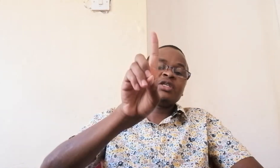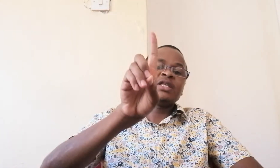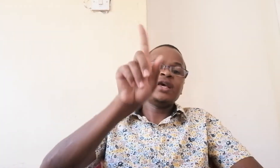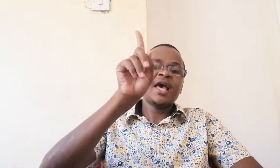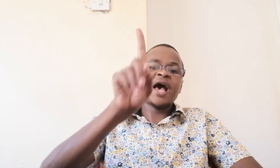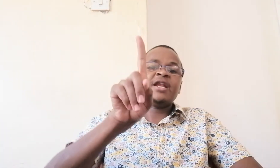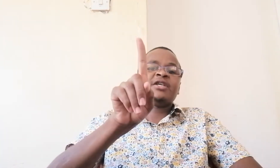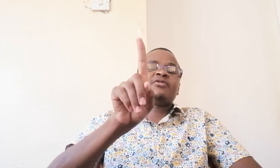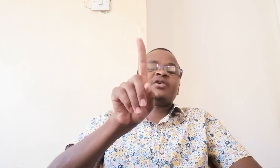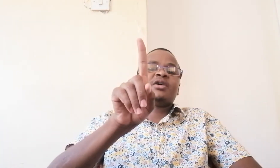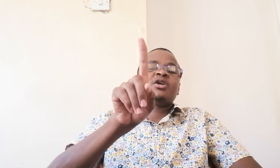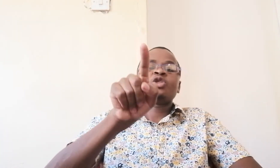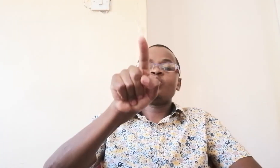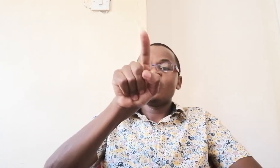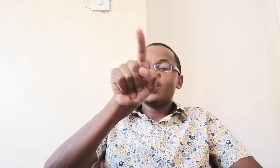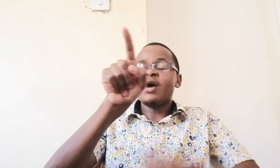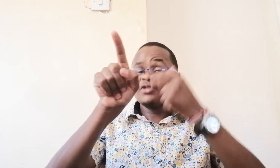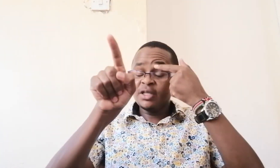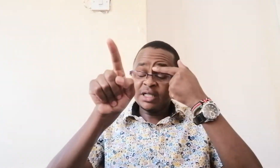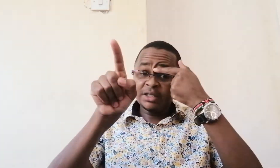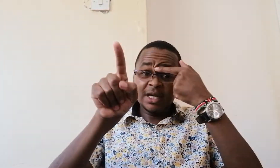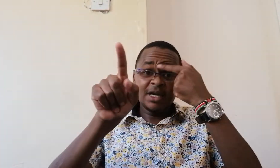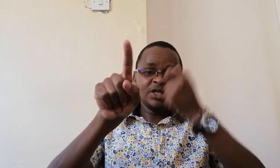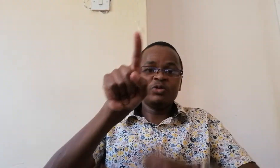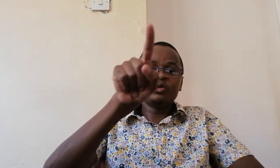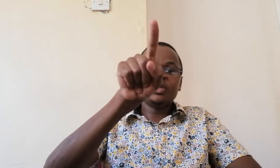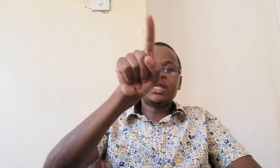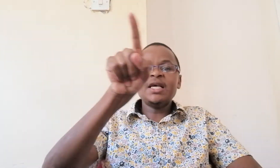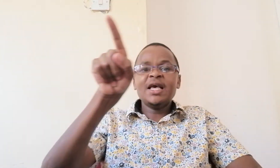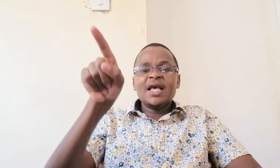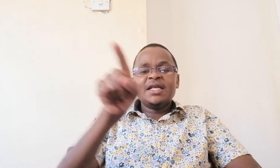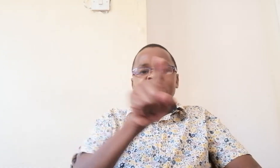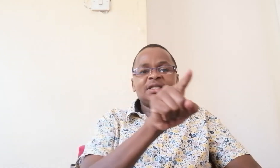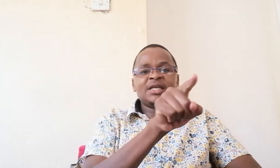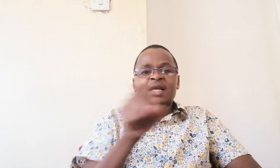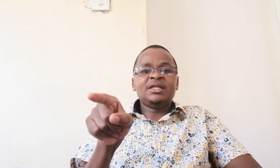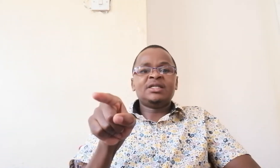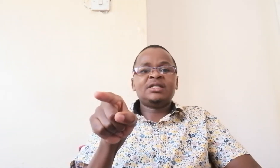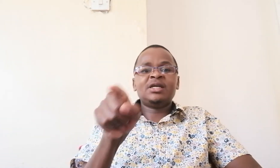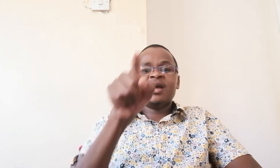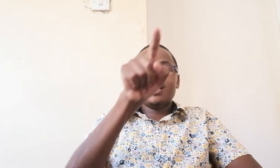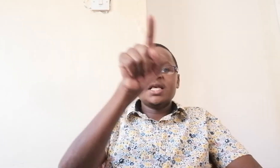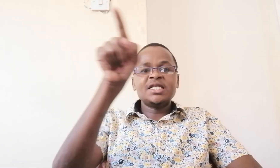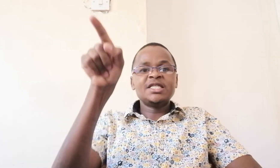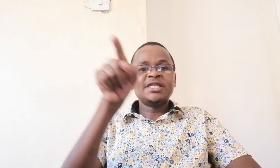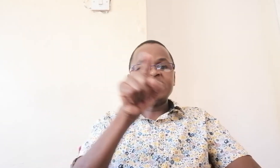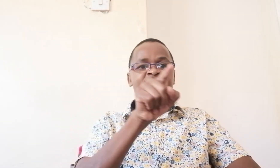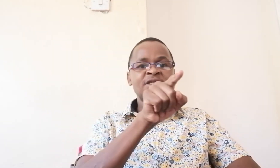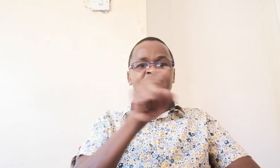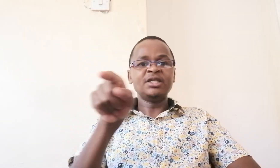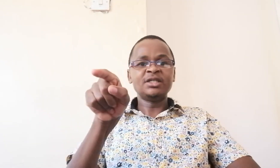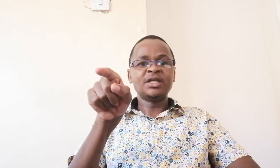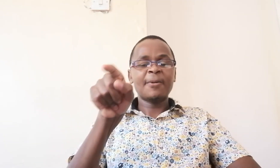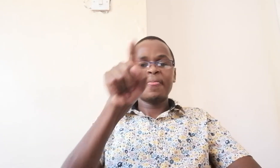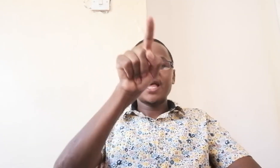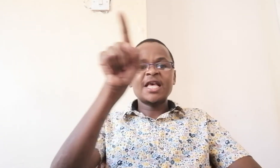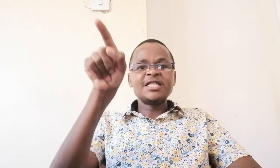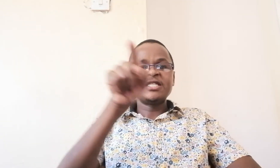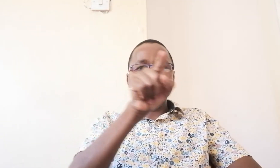the index finger. So I've said that Z, you draw it right. Z, Z,